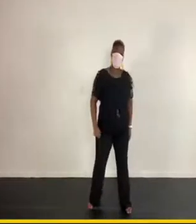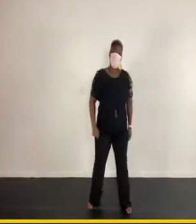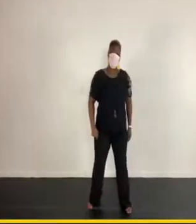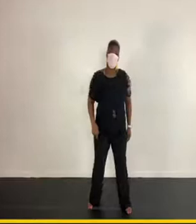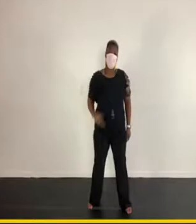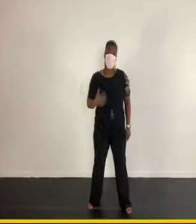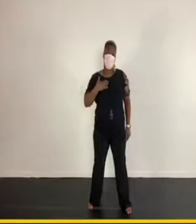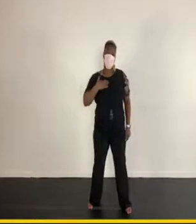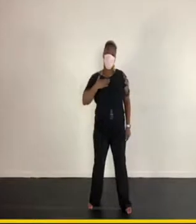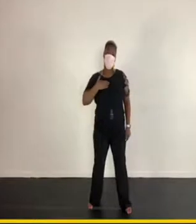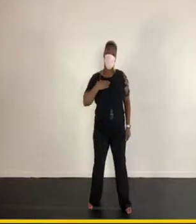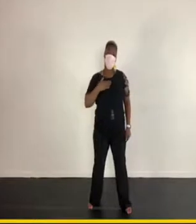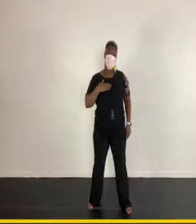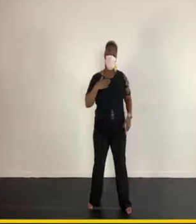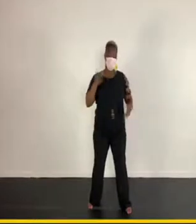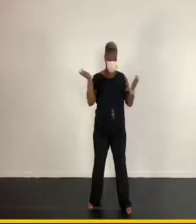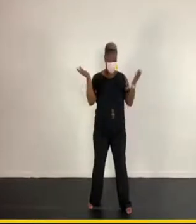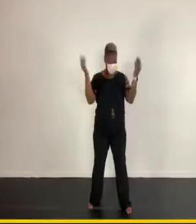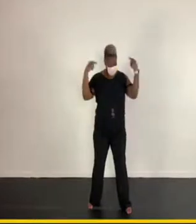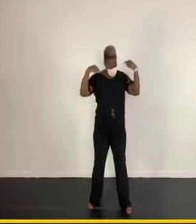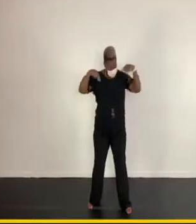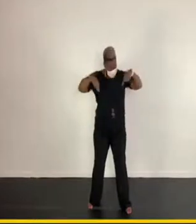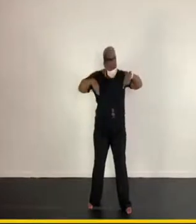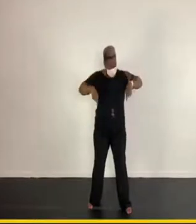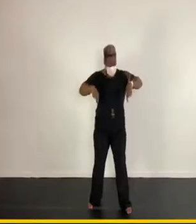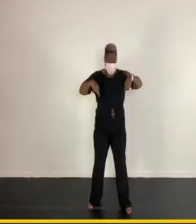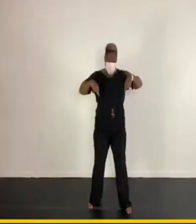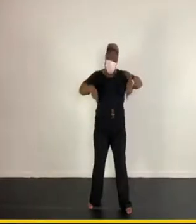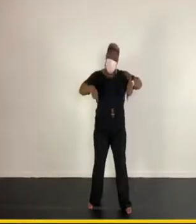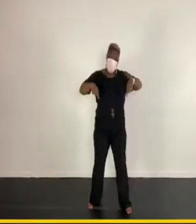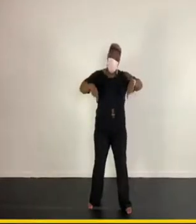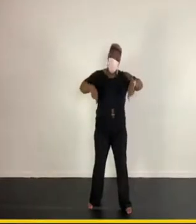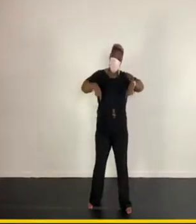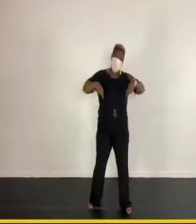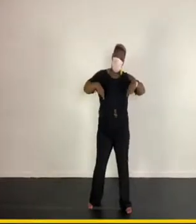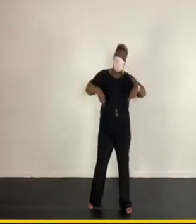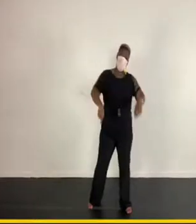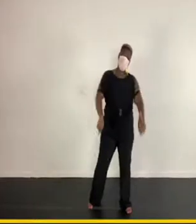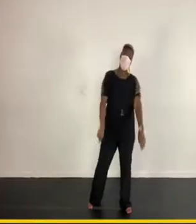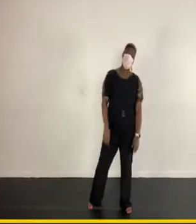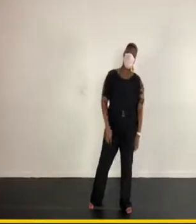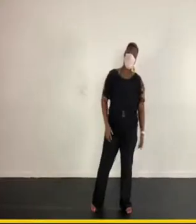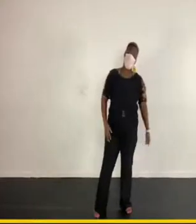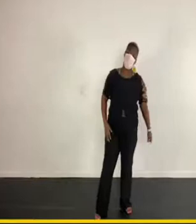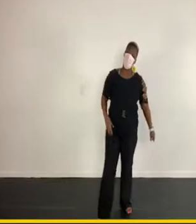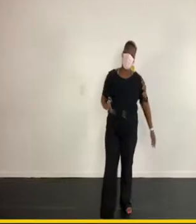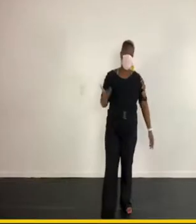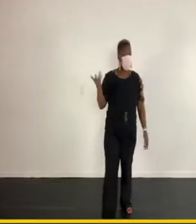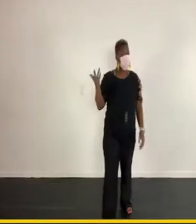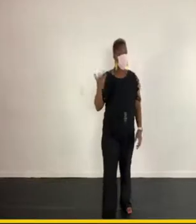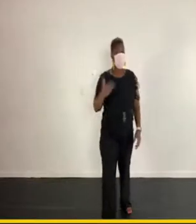And that's why I'm here at the pull tabs table.